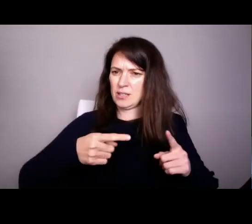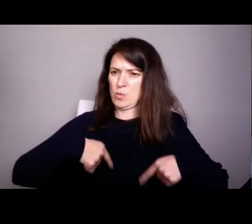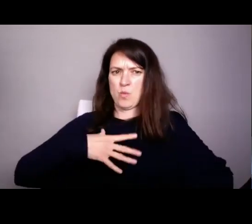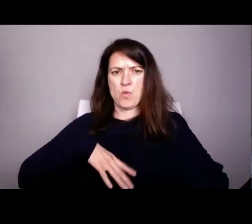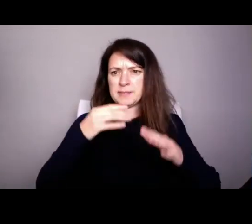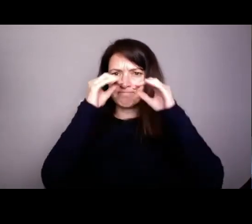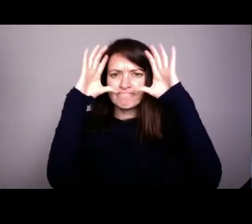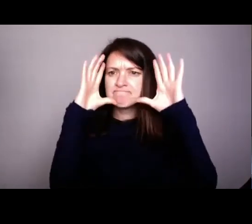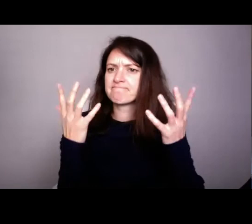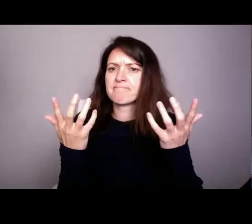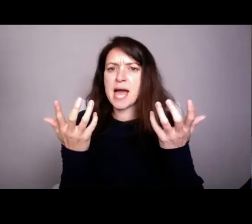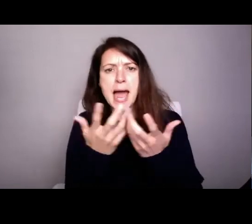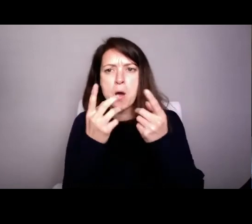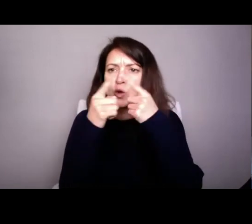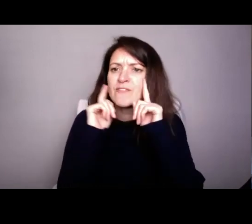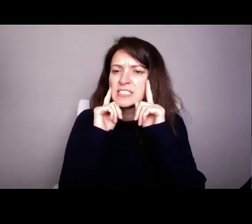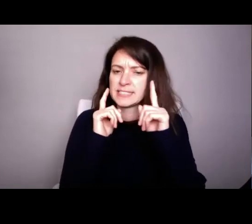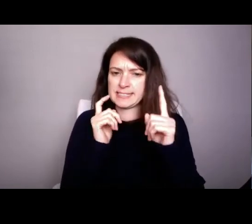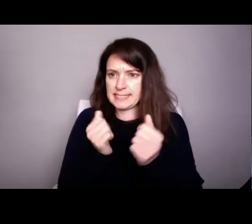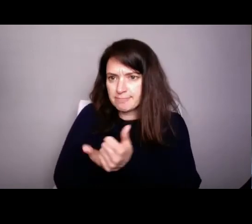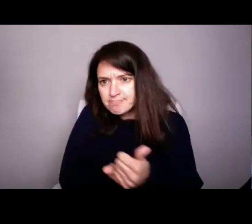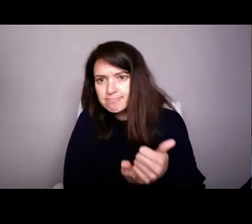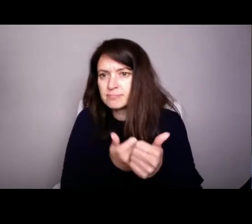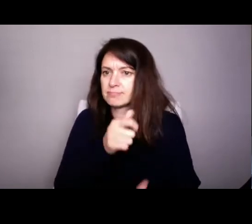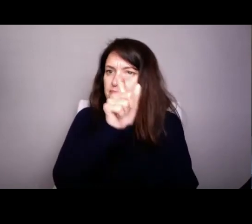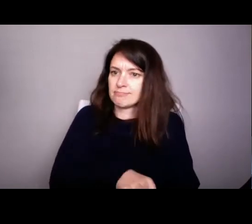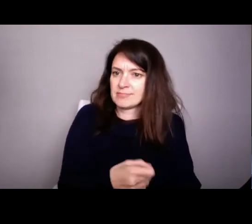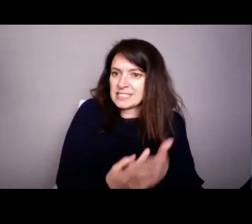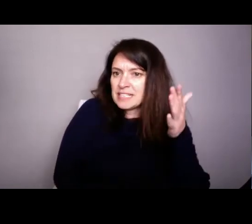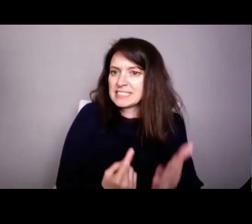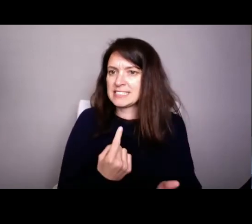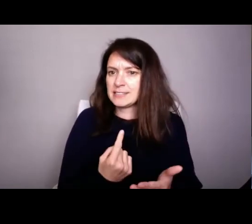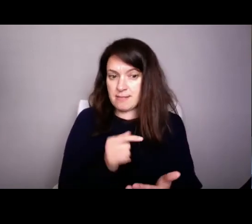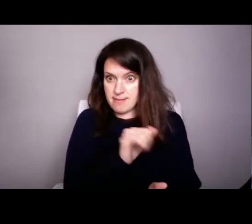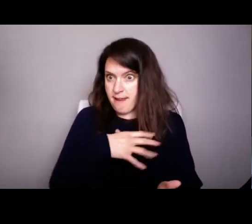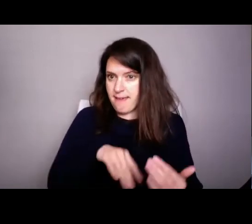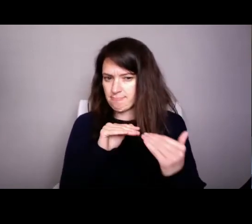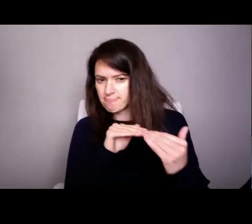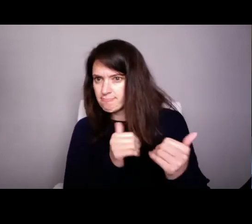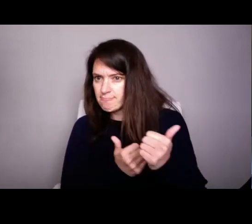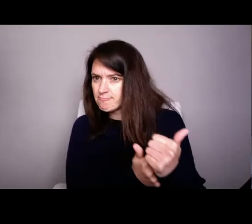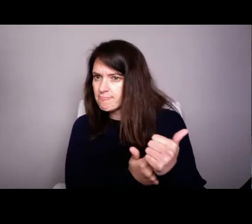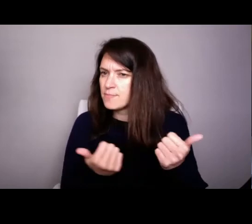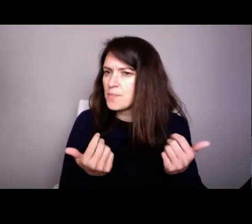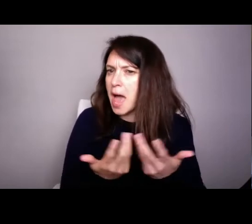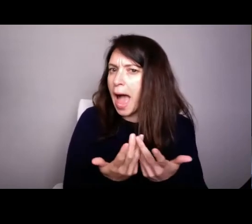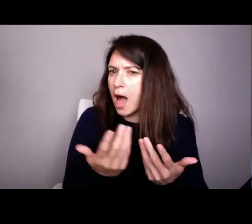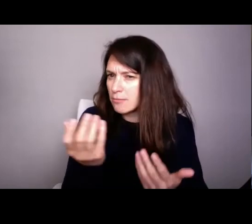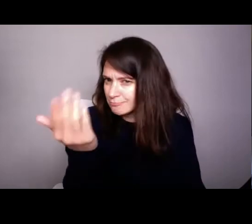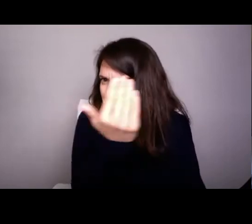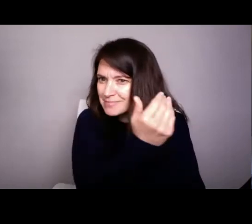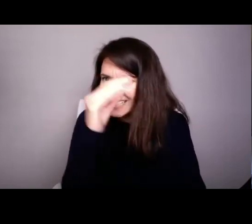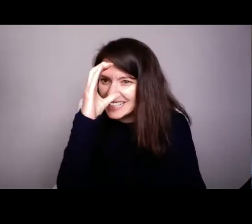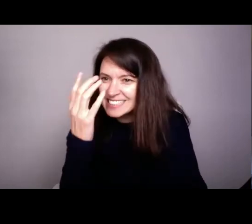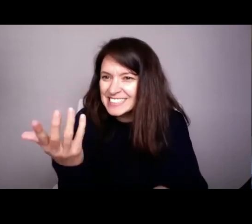to their disabled students' needs. And part of this, I think, is to make sure that the voices of disabled